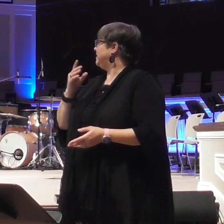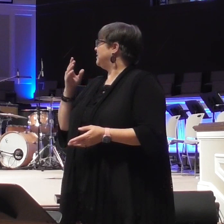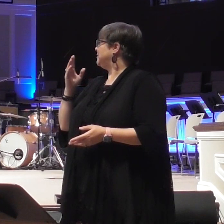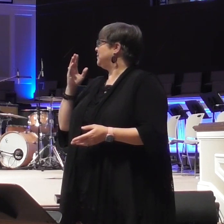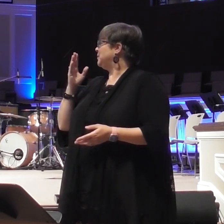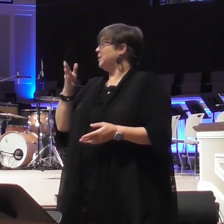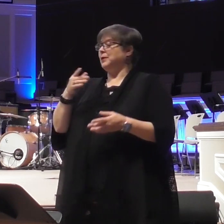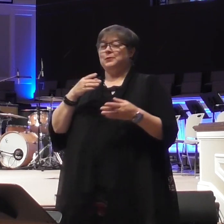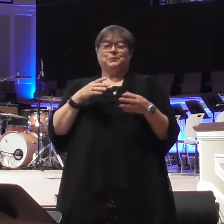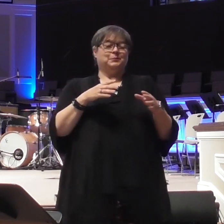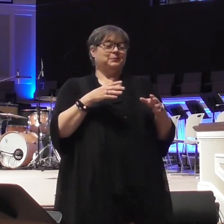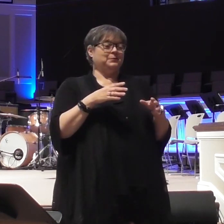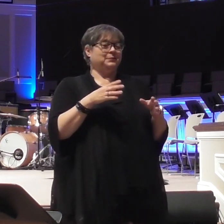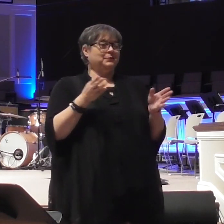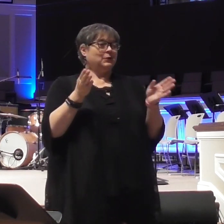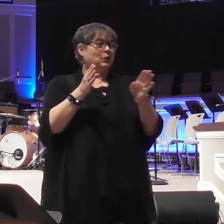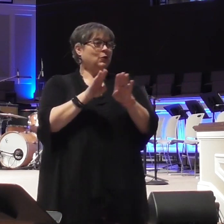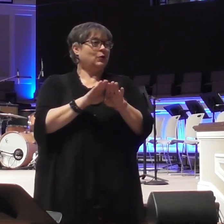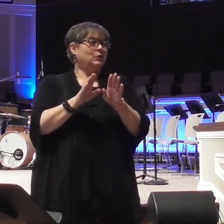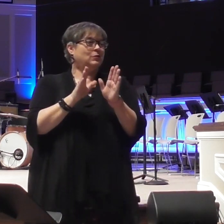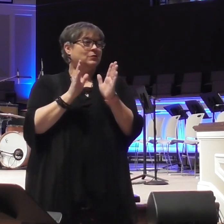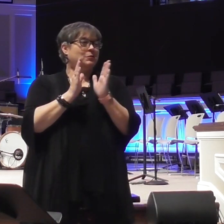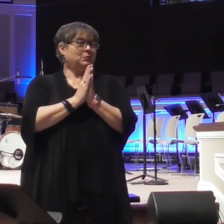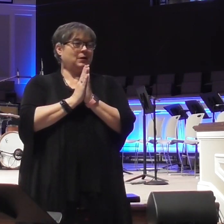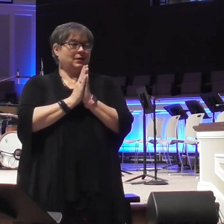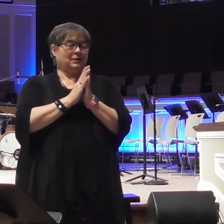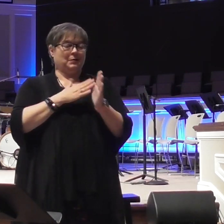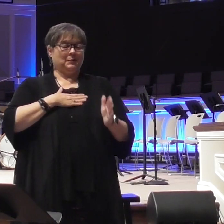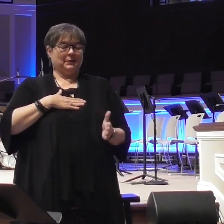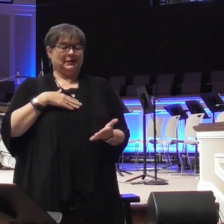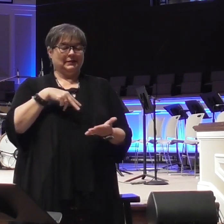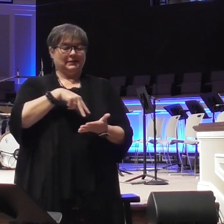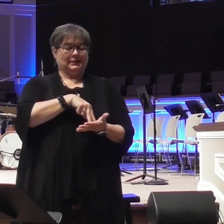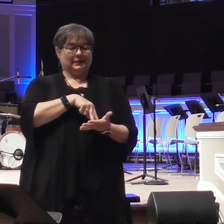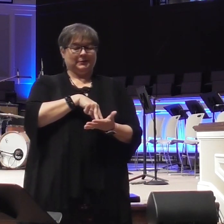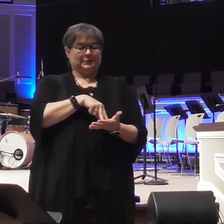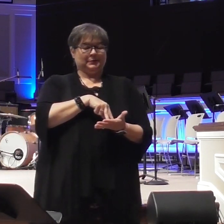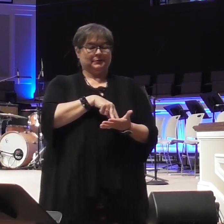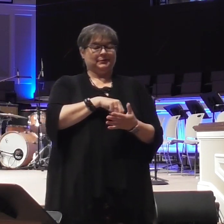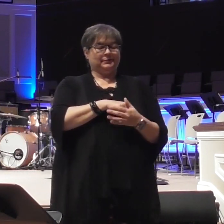prayer. Y'all have a great time in Bible study. Would you please stand? Thank you.